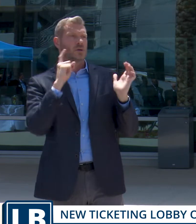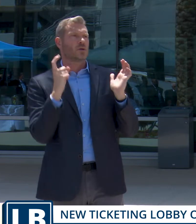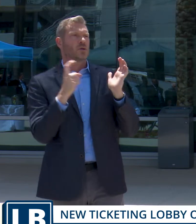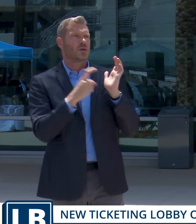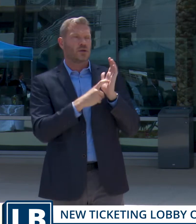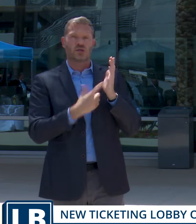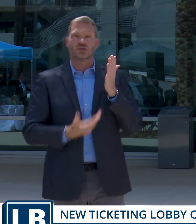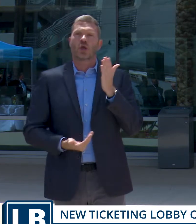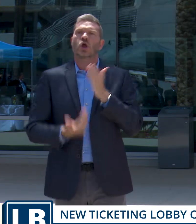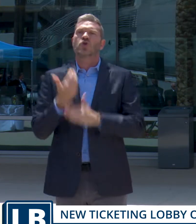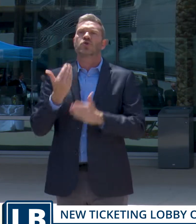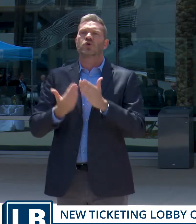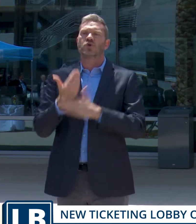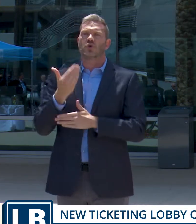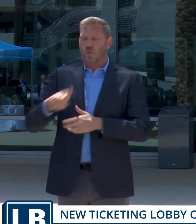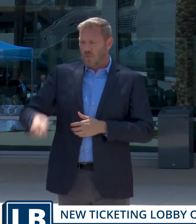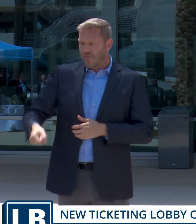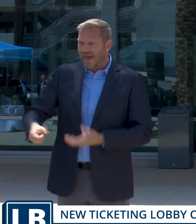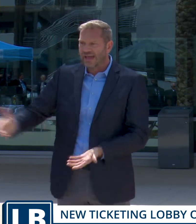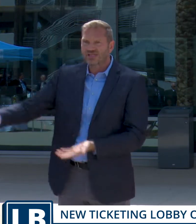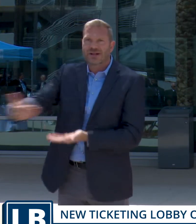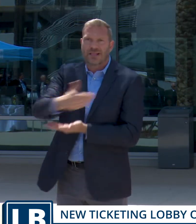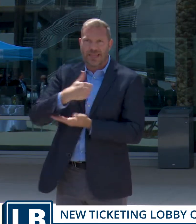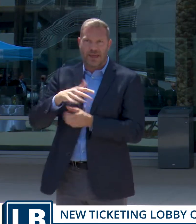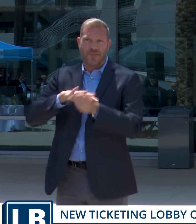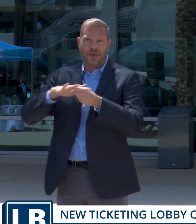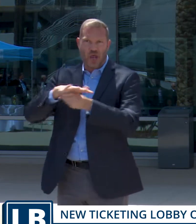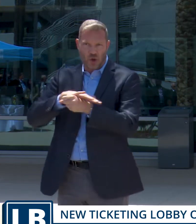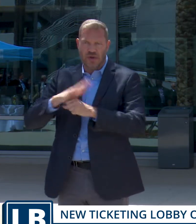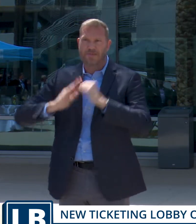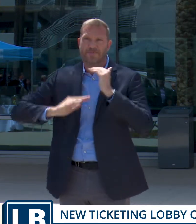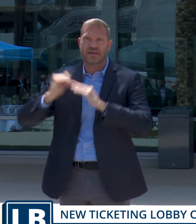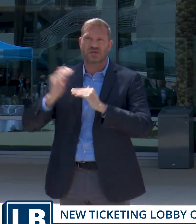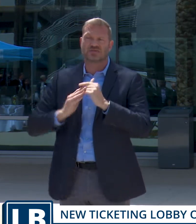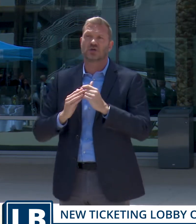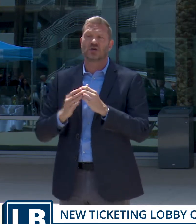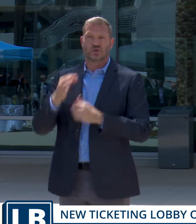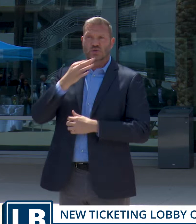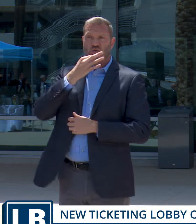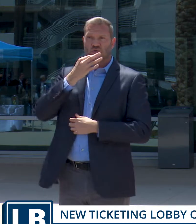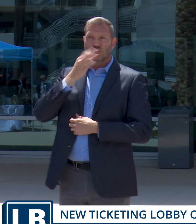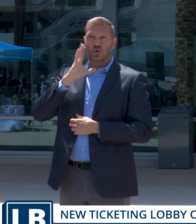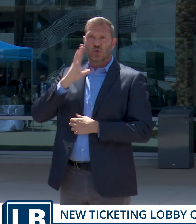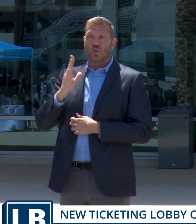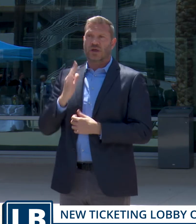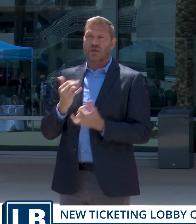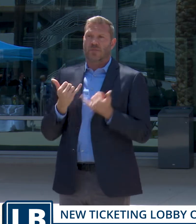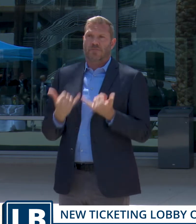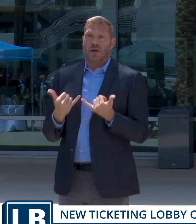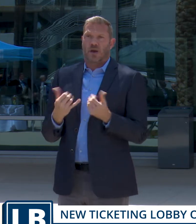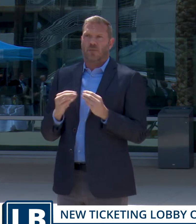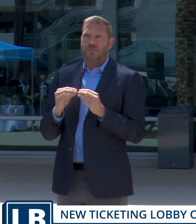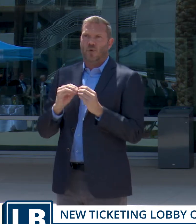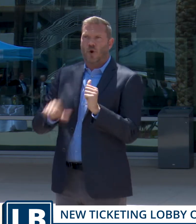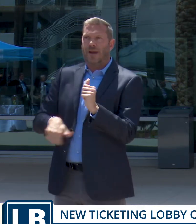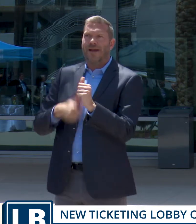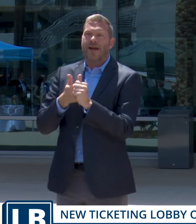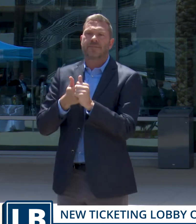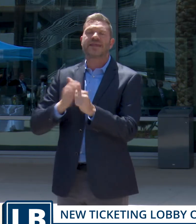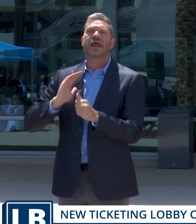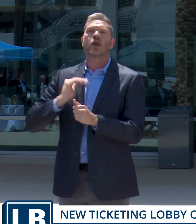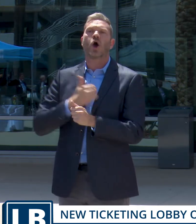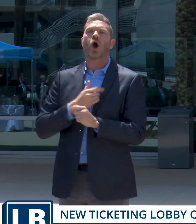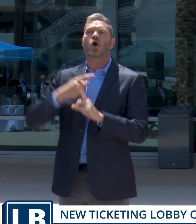our new baggage claim areas being built. Pretty soon we will modernize our transportation and rent-a-car center here at the